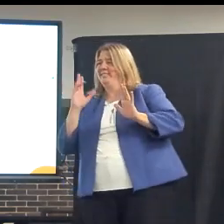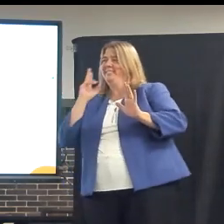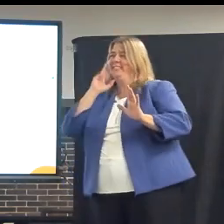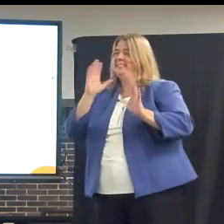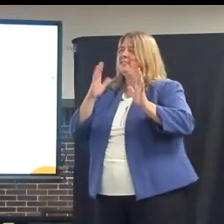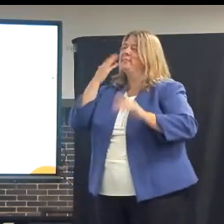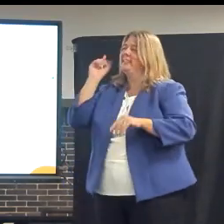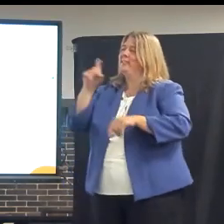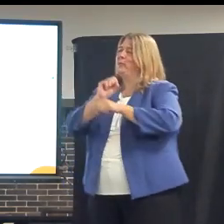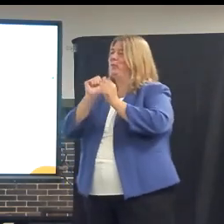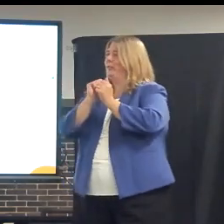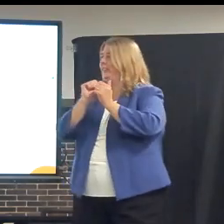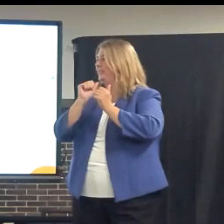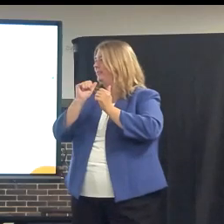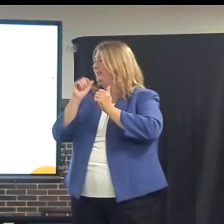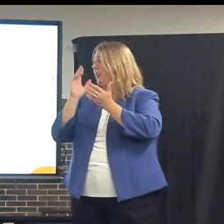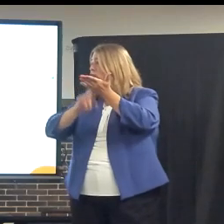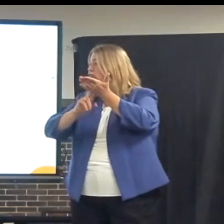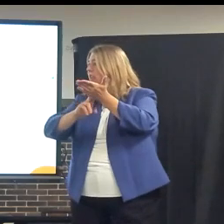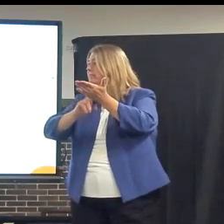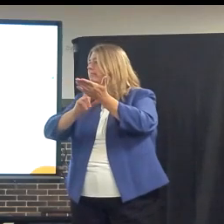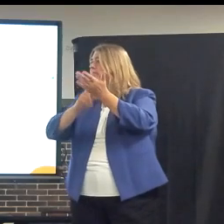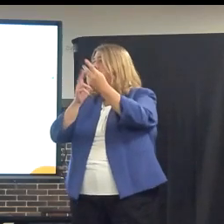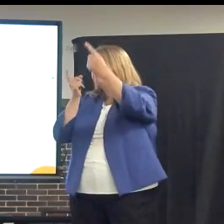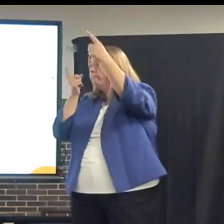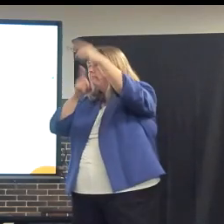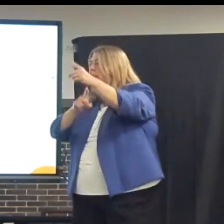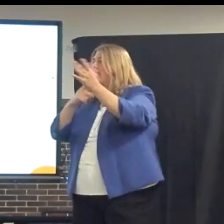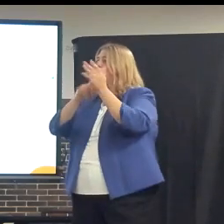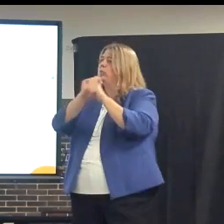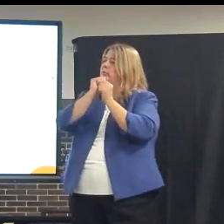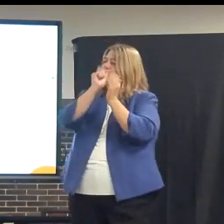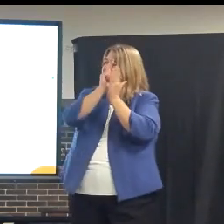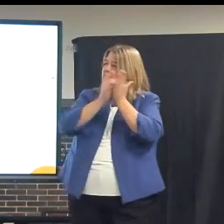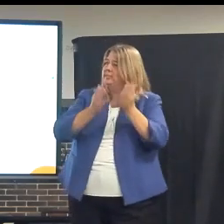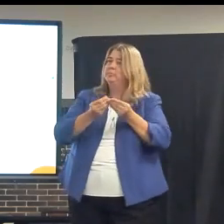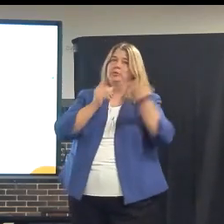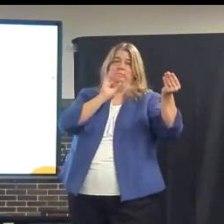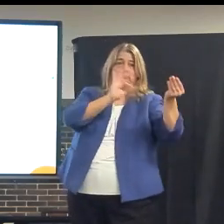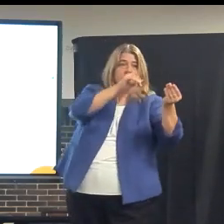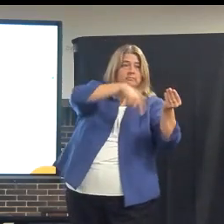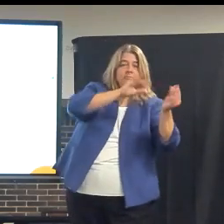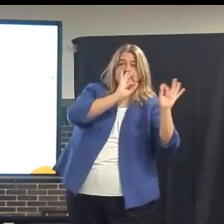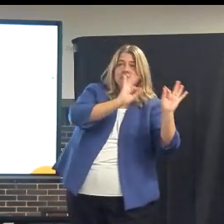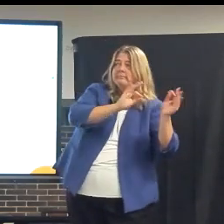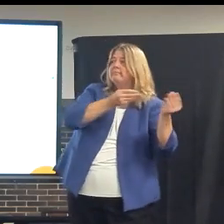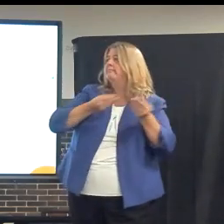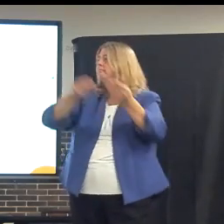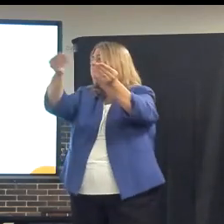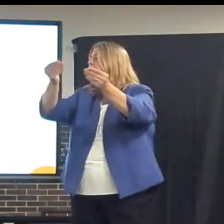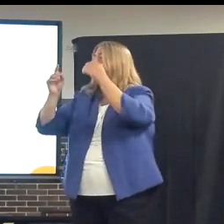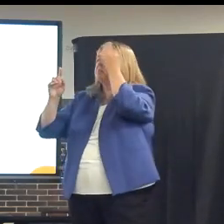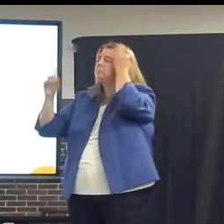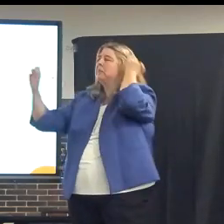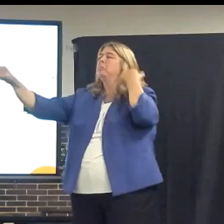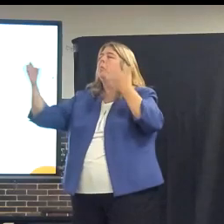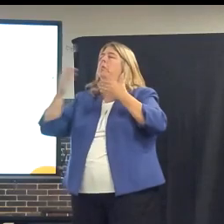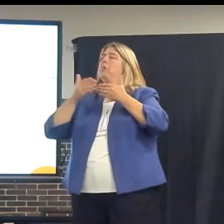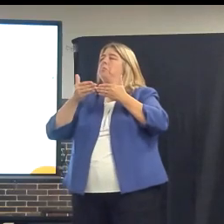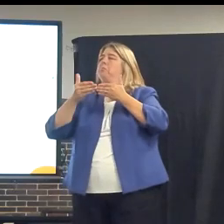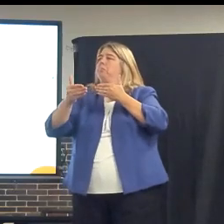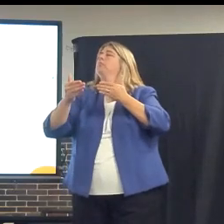soft launch at this point, just to get our feet up and running and making sure that we've got the contract pieces all settled,